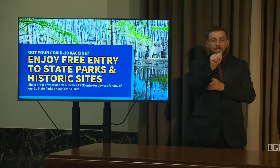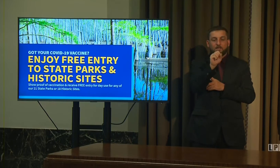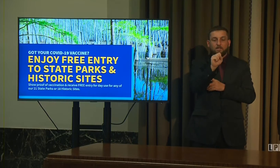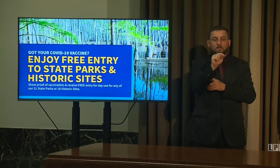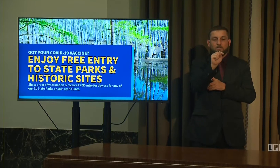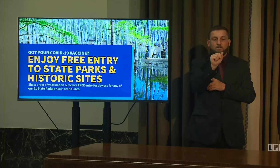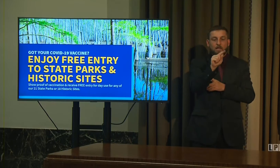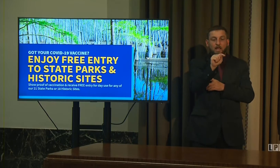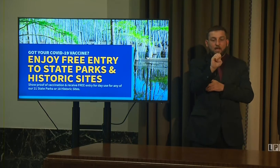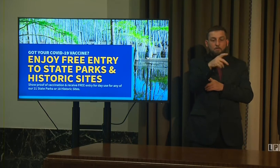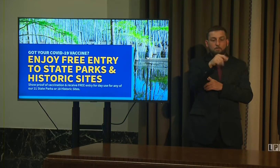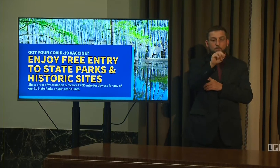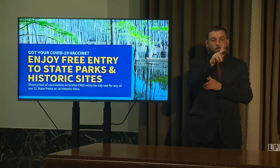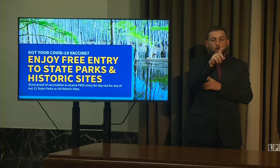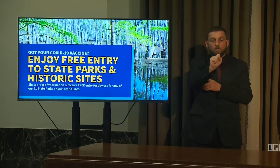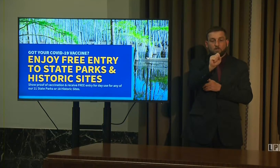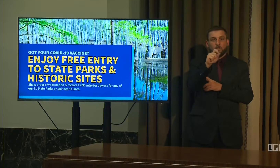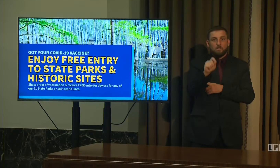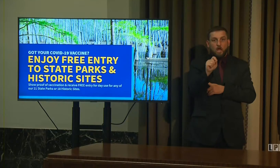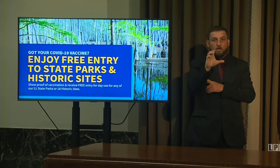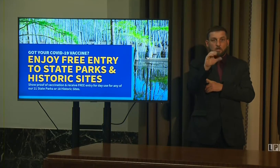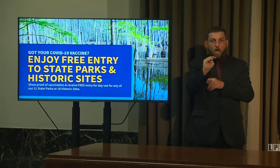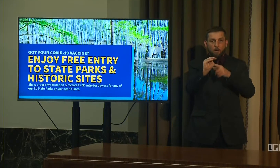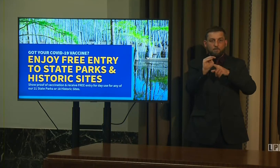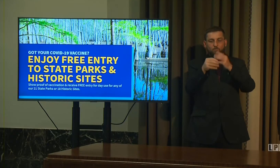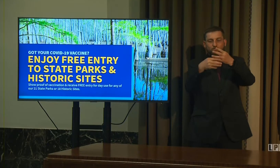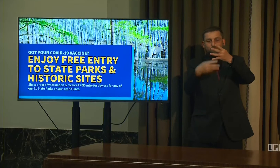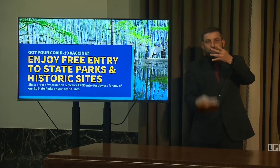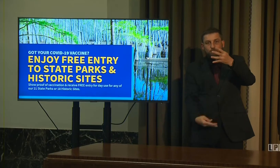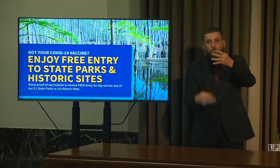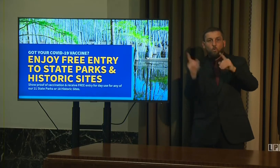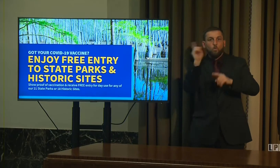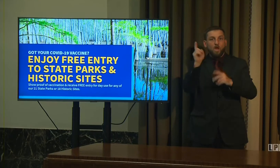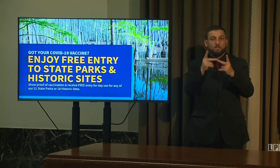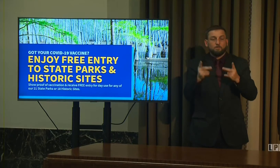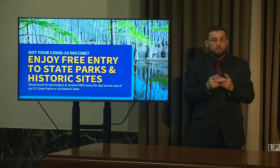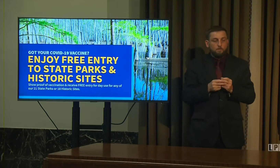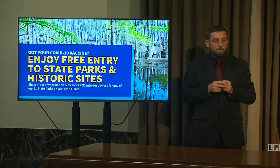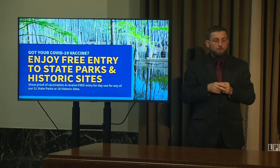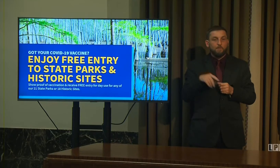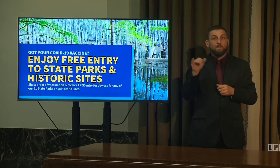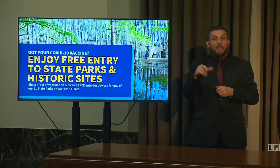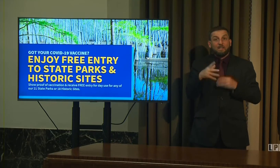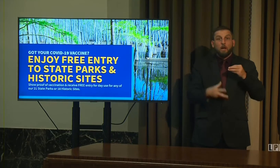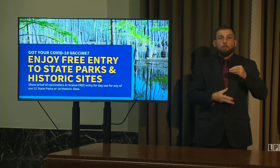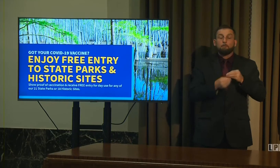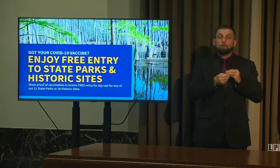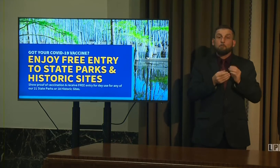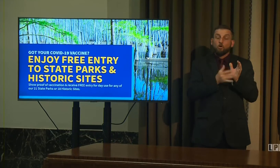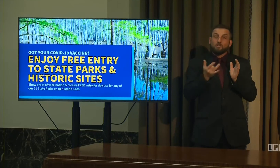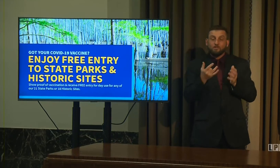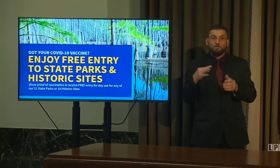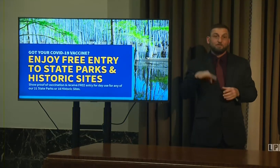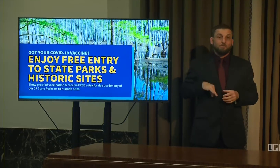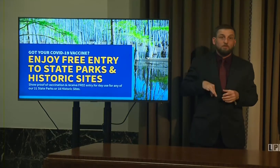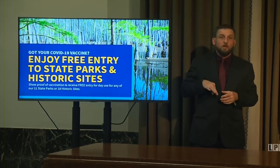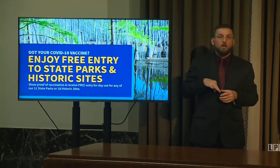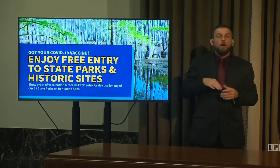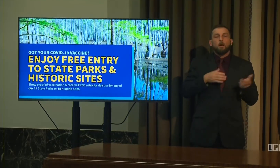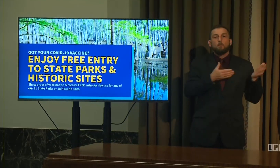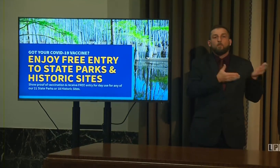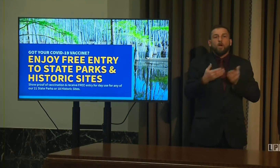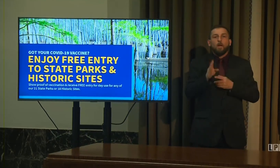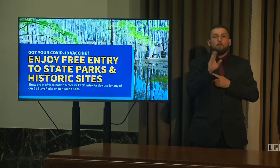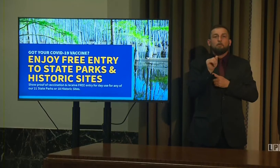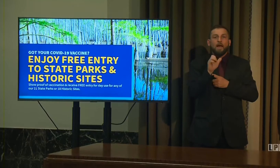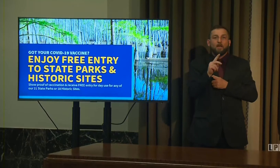lastateparks.com for a full list of sites. These perks are part of our Bring Back Louisiana Summer